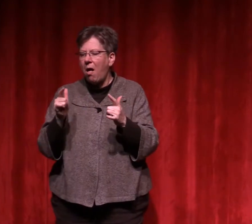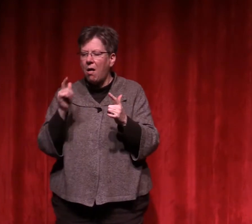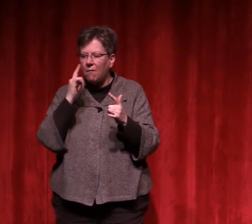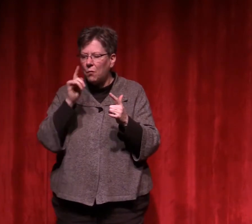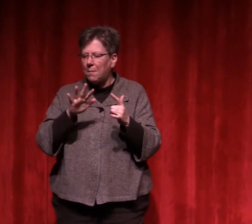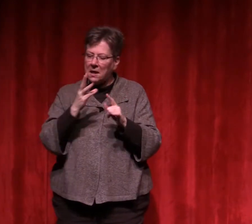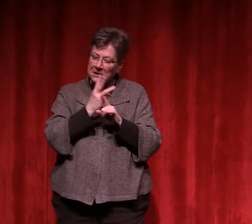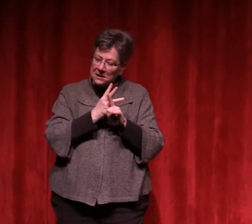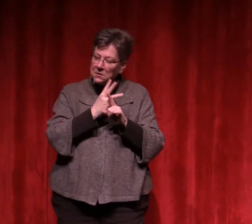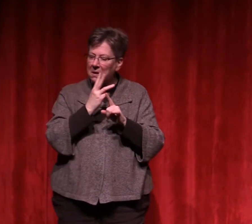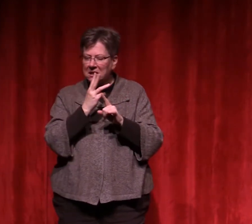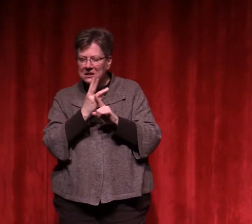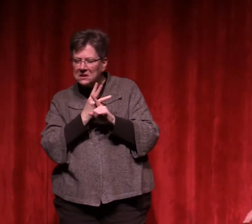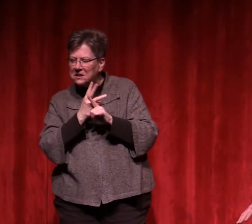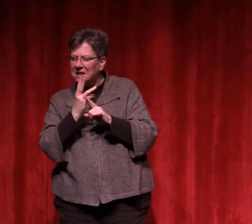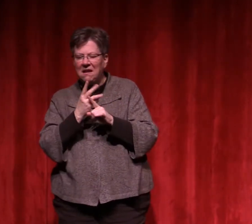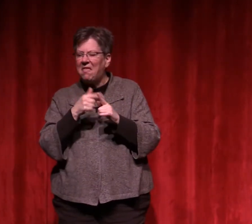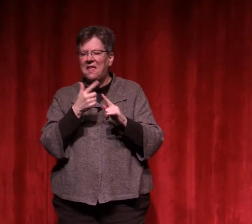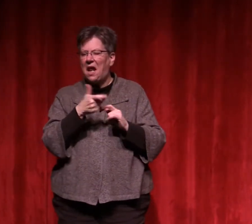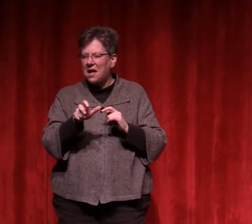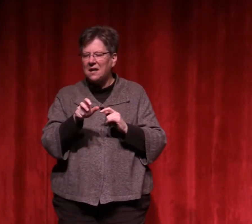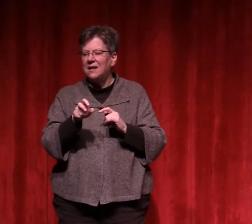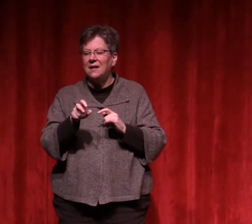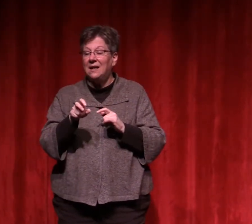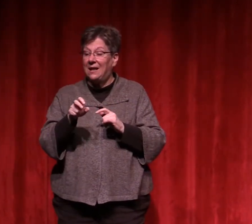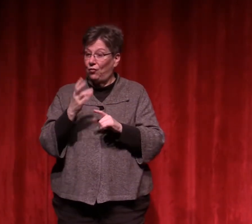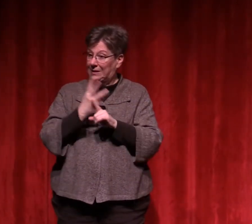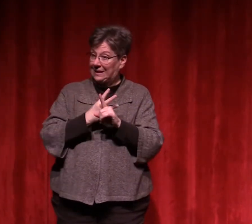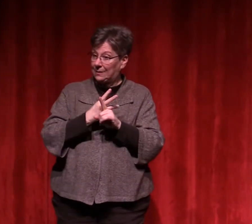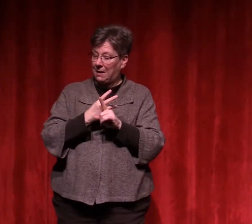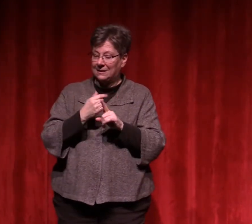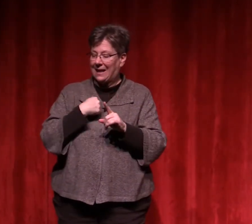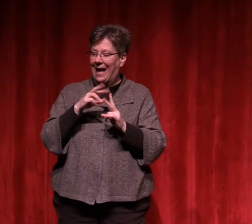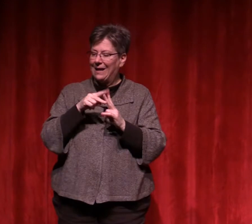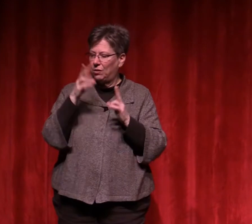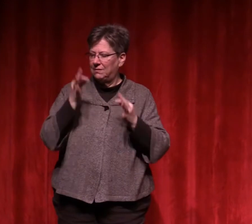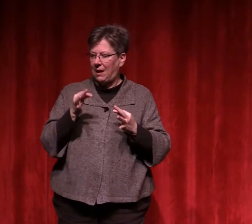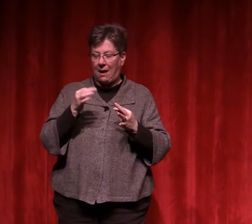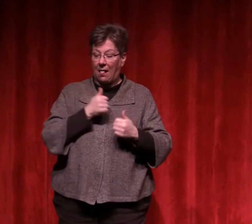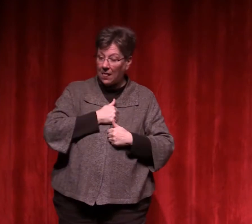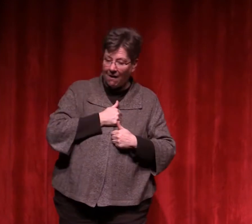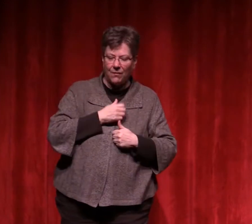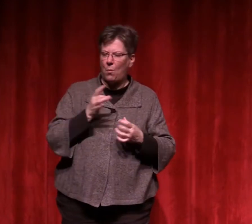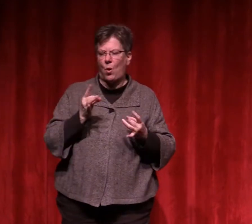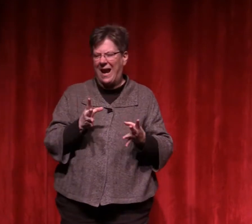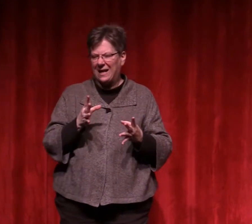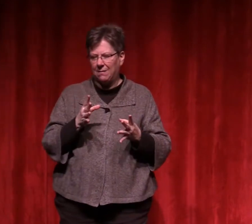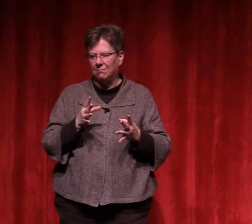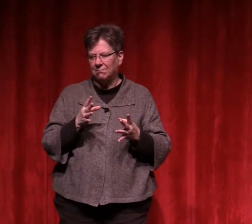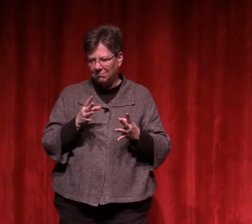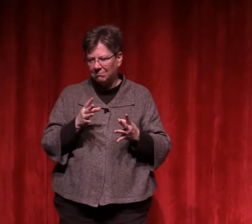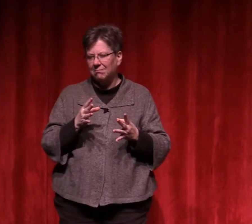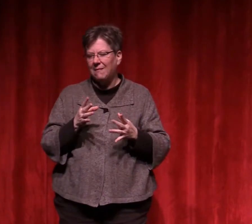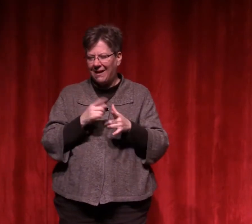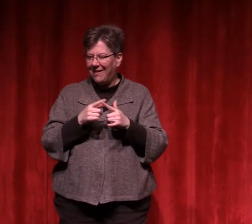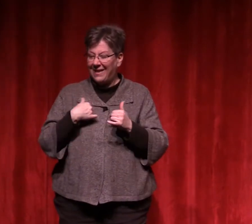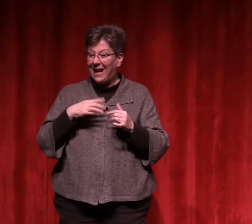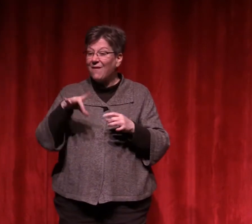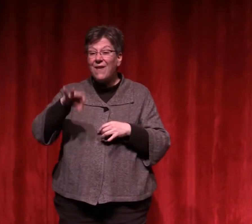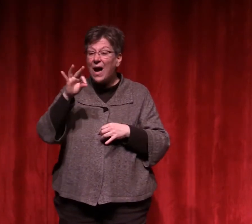approximately 6 months before I either loved them or I hated them. That's when I first found out that gnomes can't play